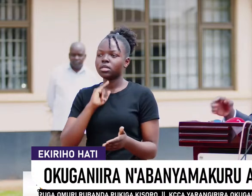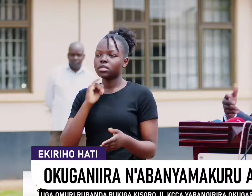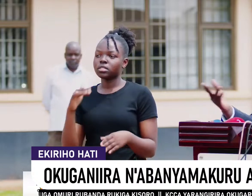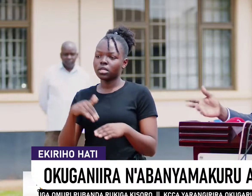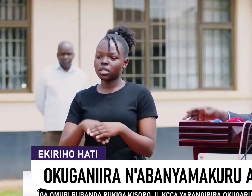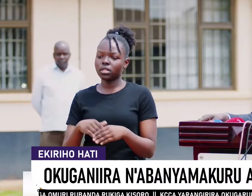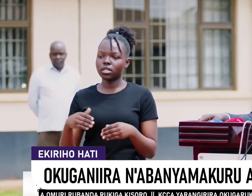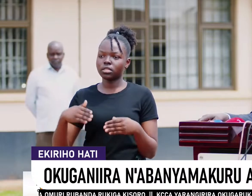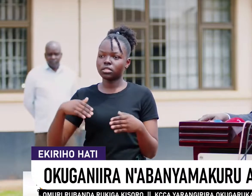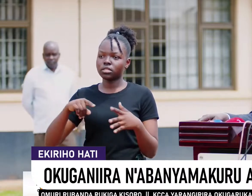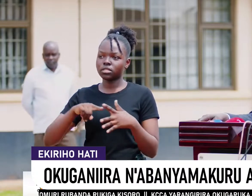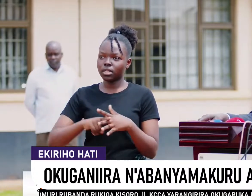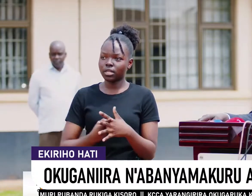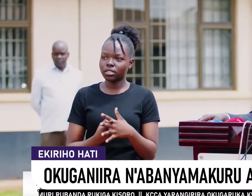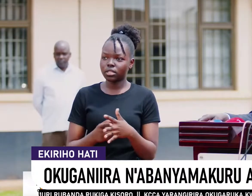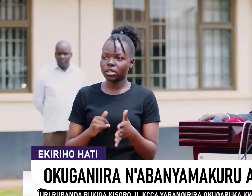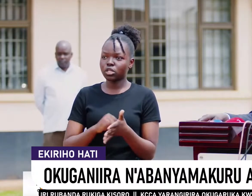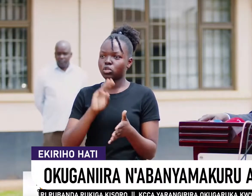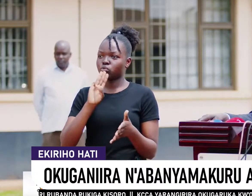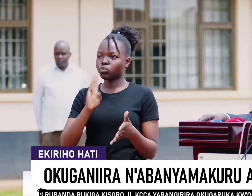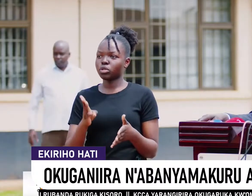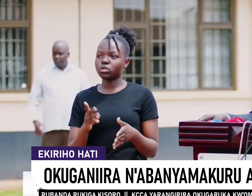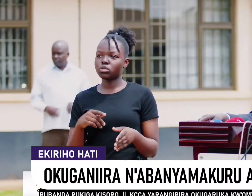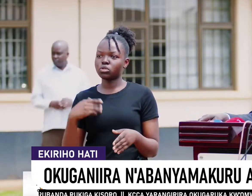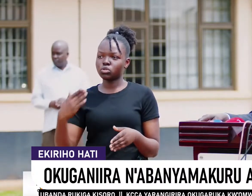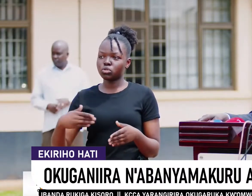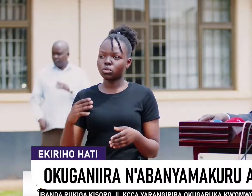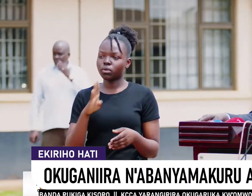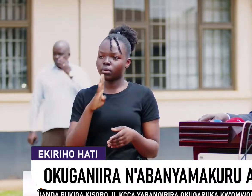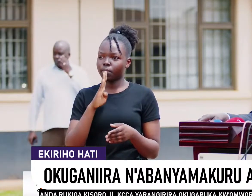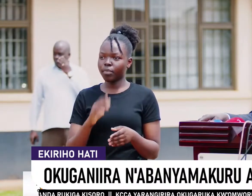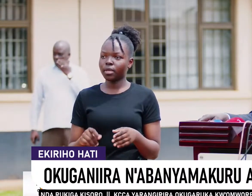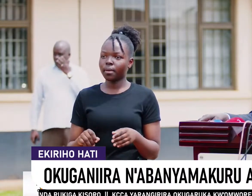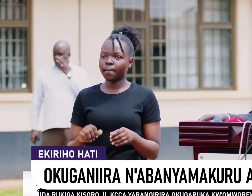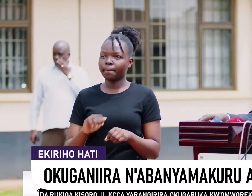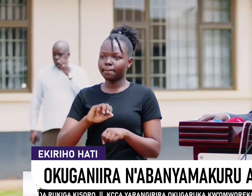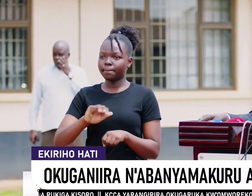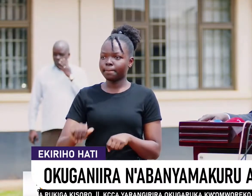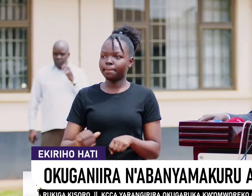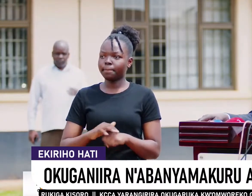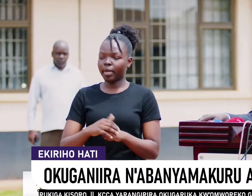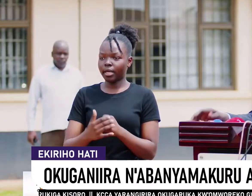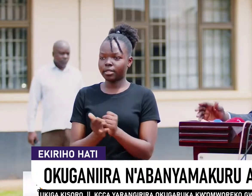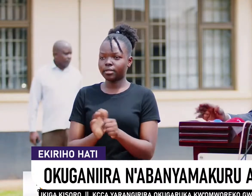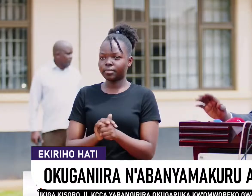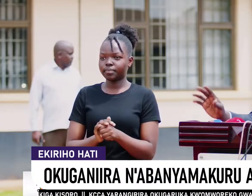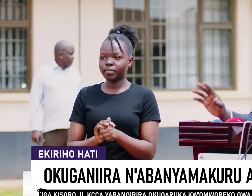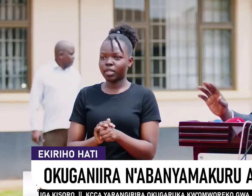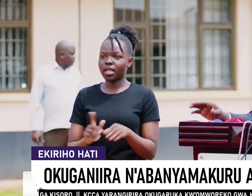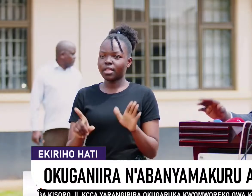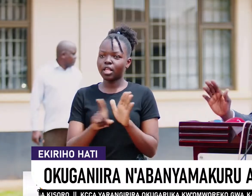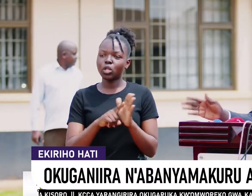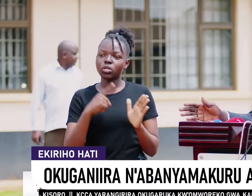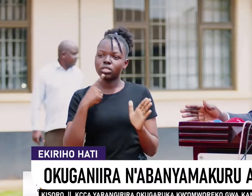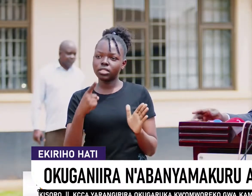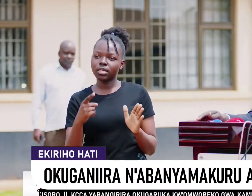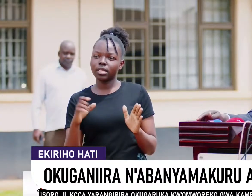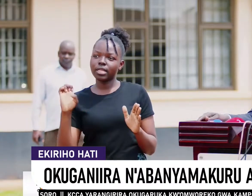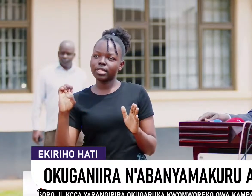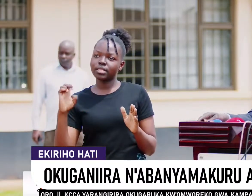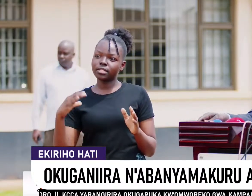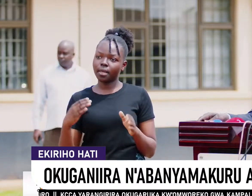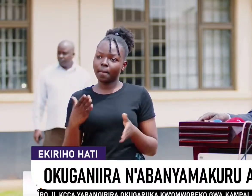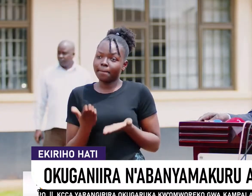other words, it will soon be enacted or made. Currently, the law says the Electoral Commission may